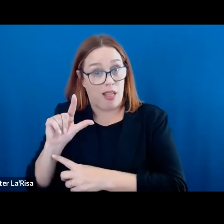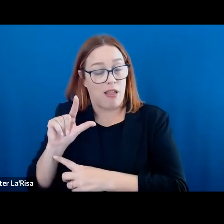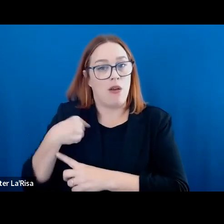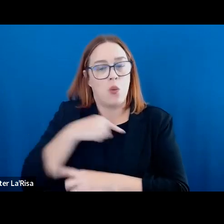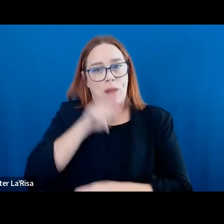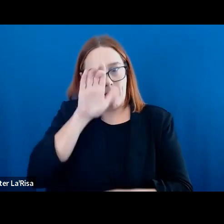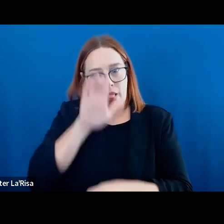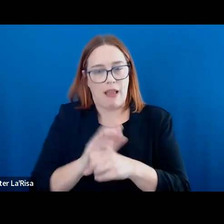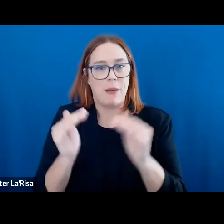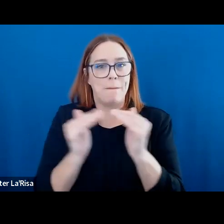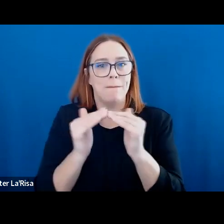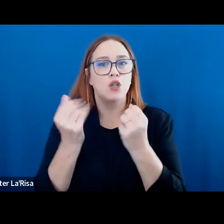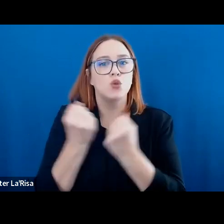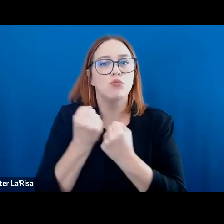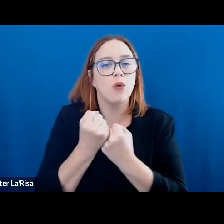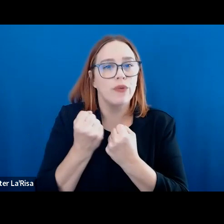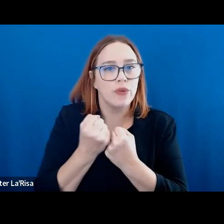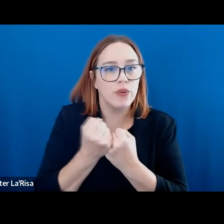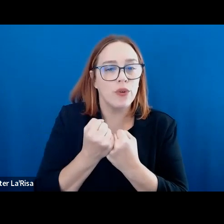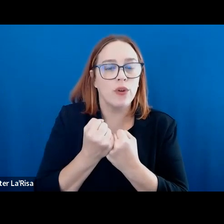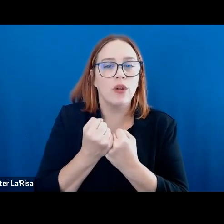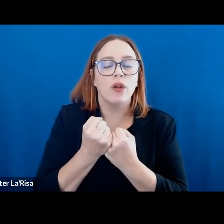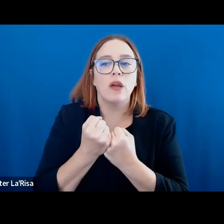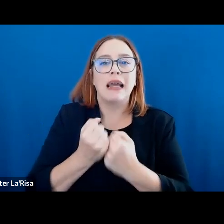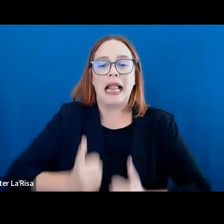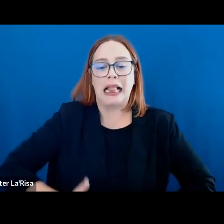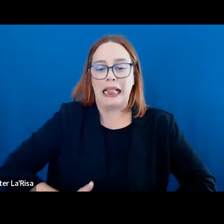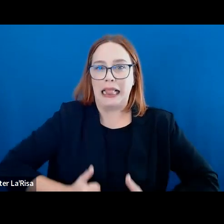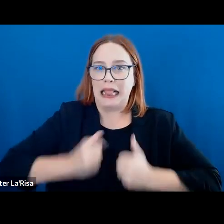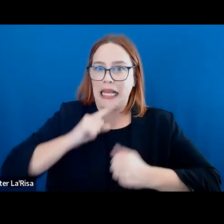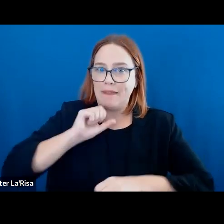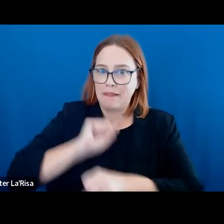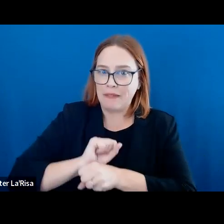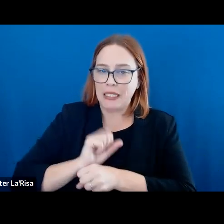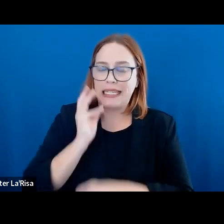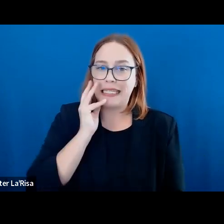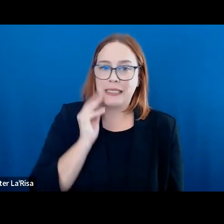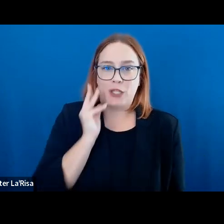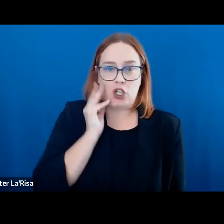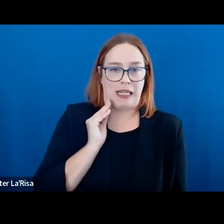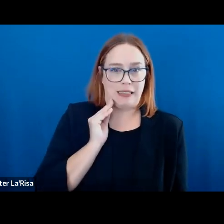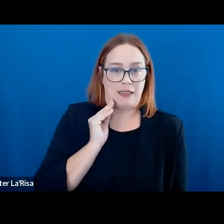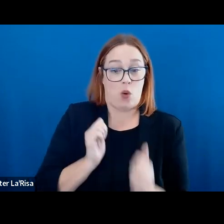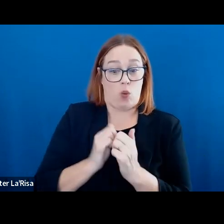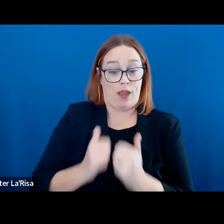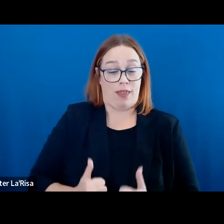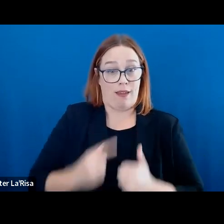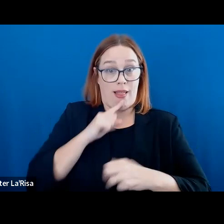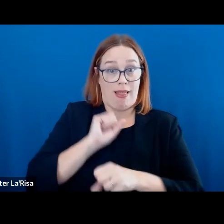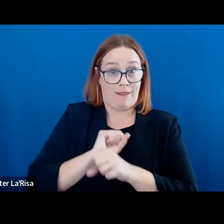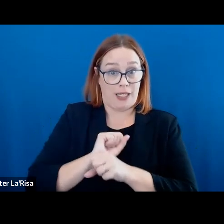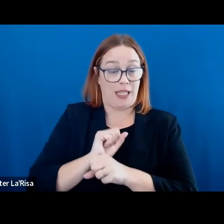peer support and we believe in lived experience. And with that lived experience, we